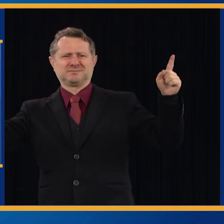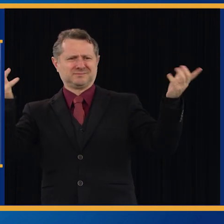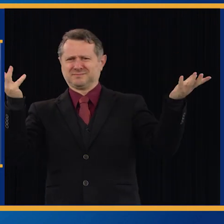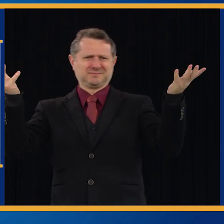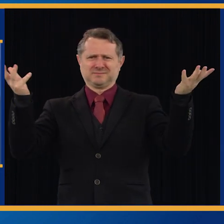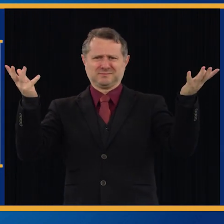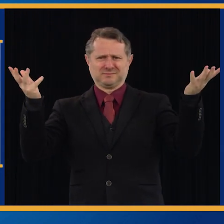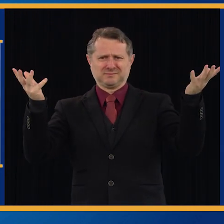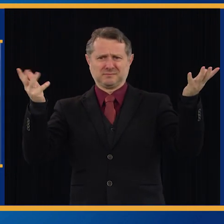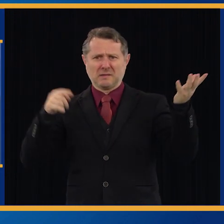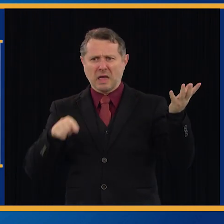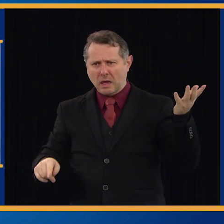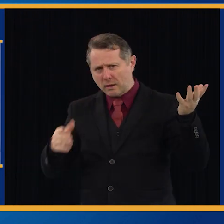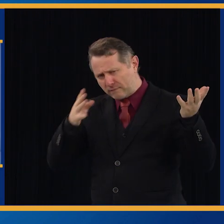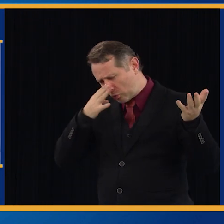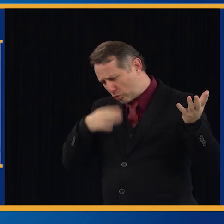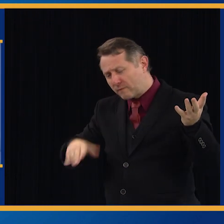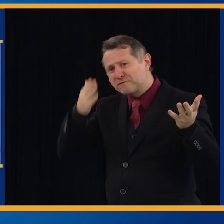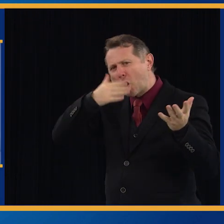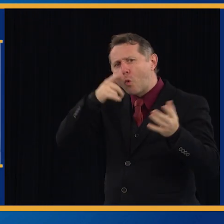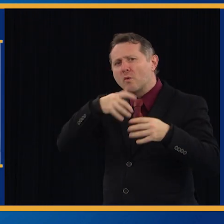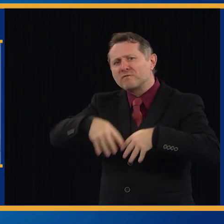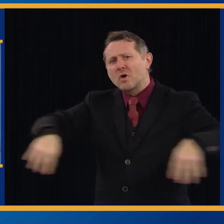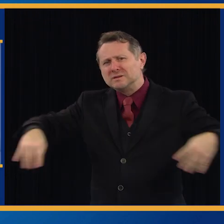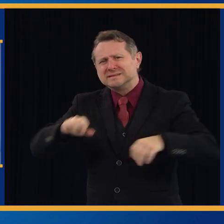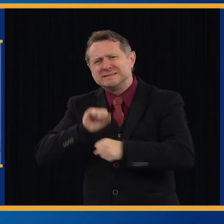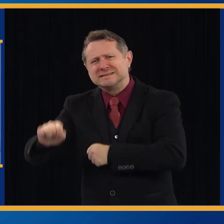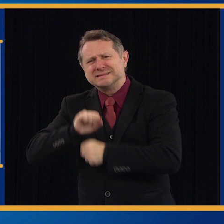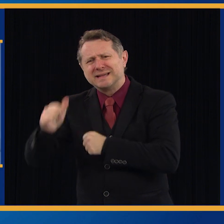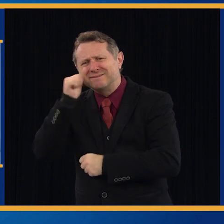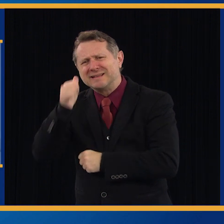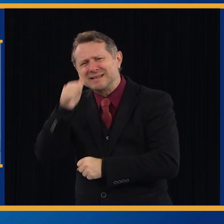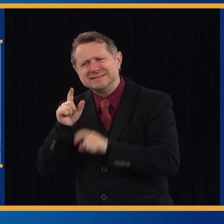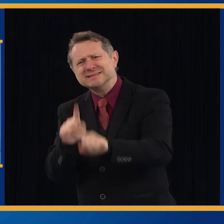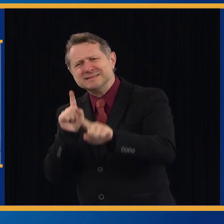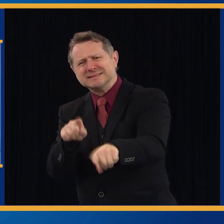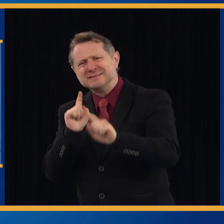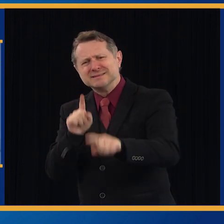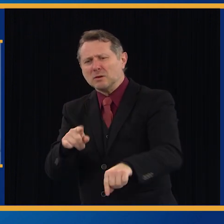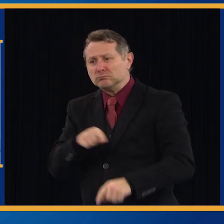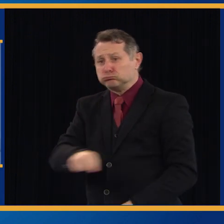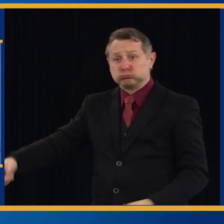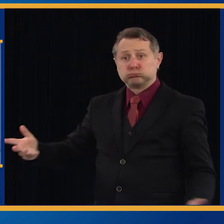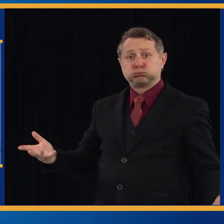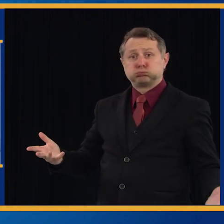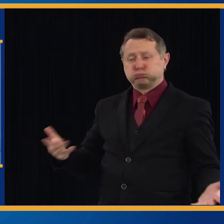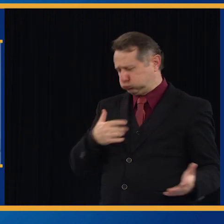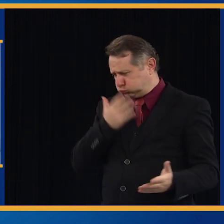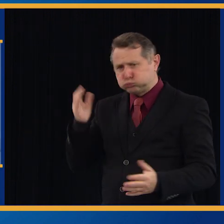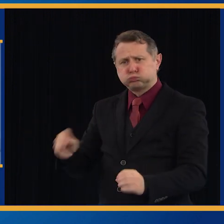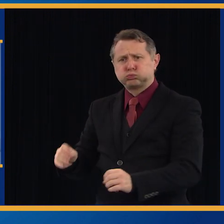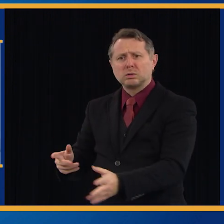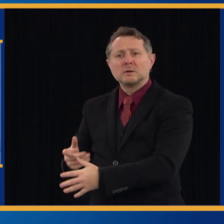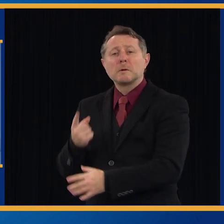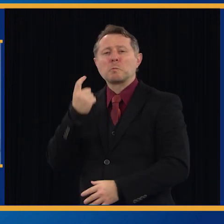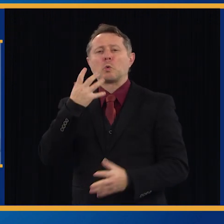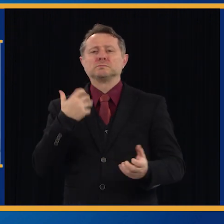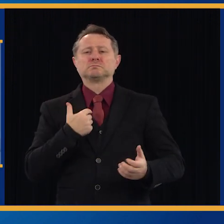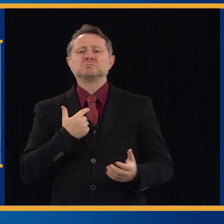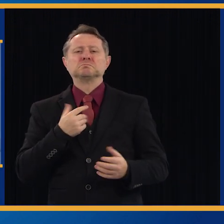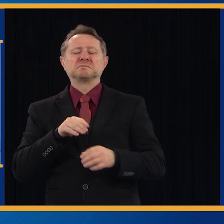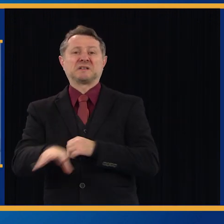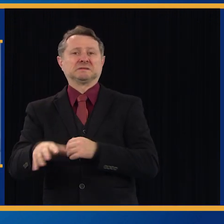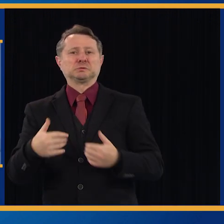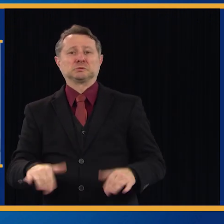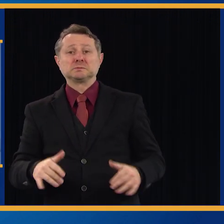line doing the work day in and day out. I would even go a step further, and I would propose hazard